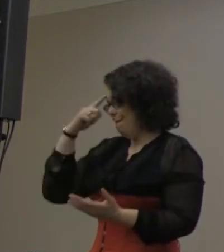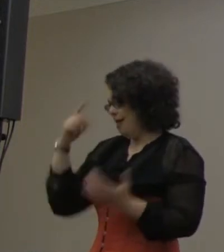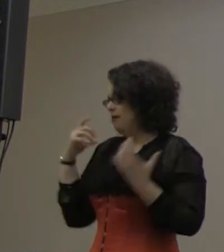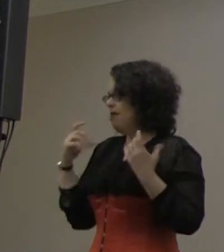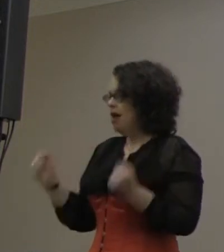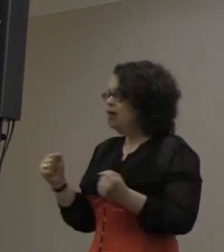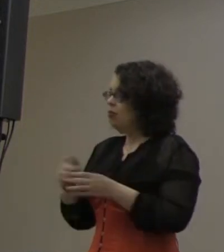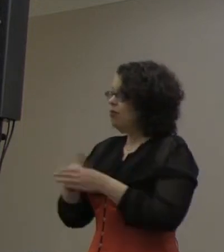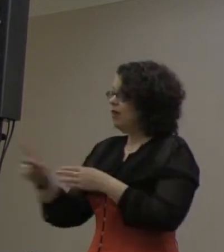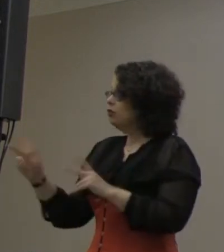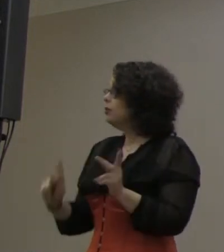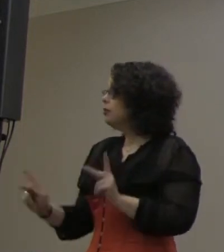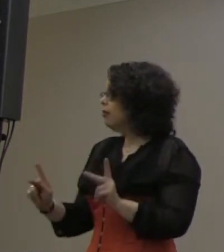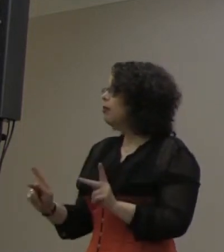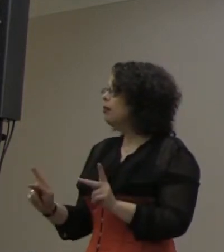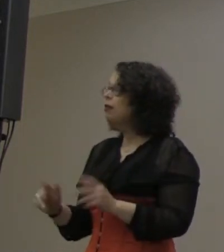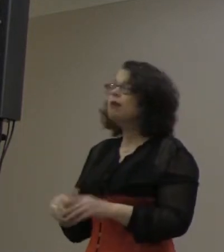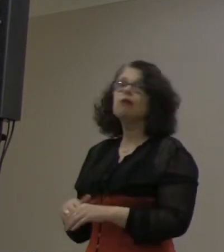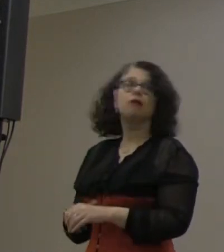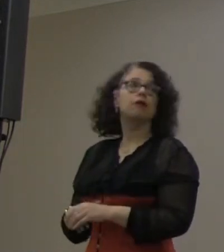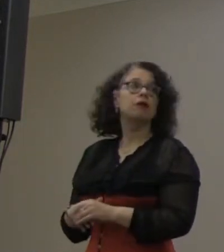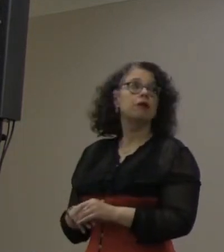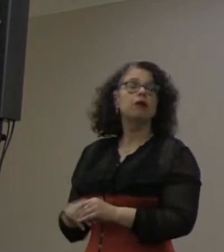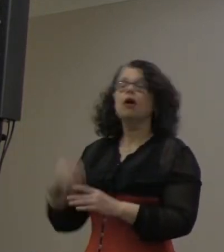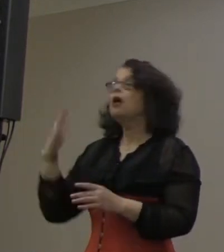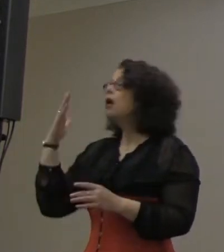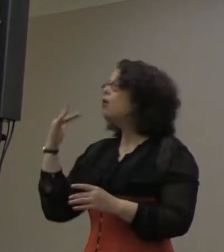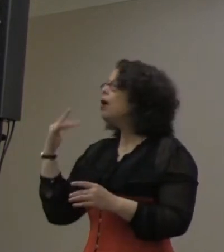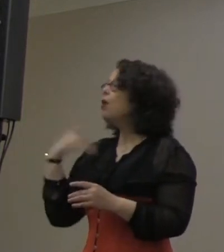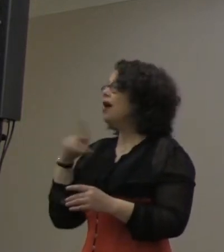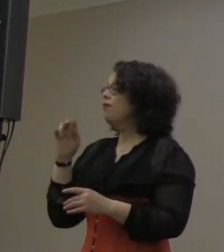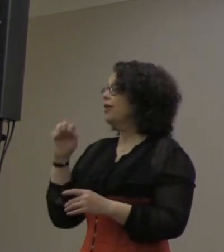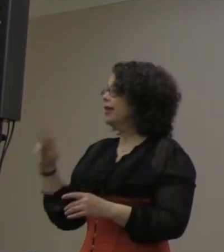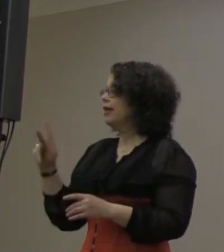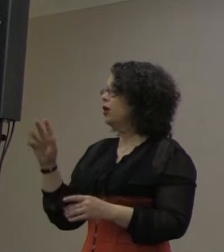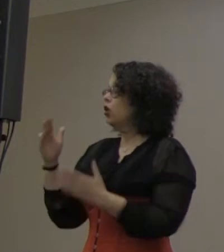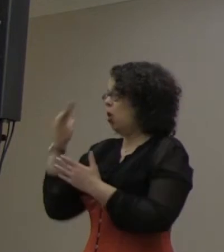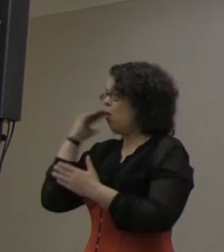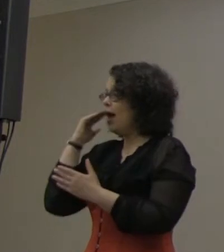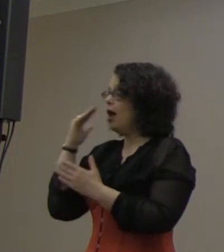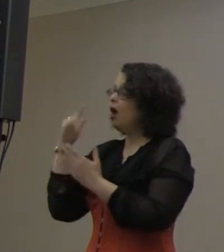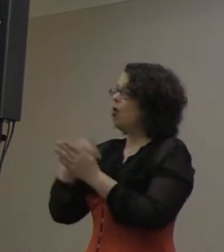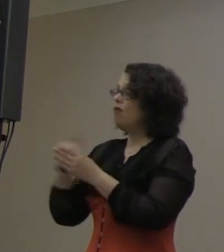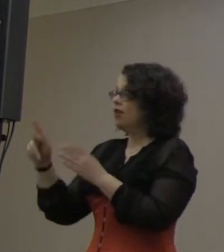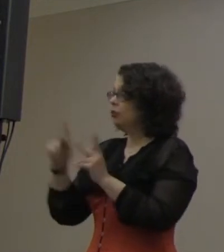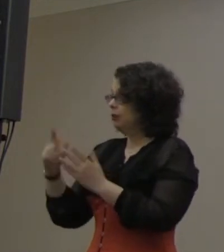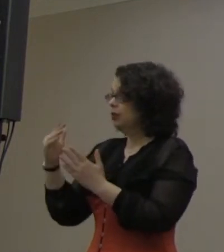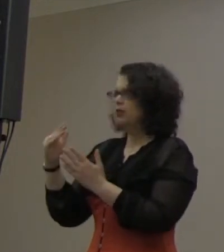health care professionals, and why we have the Kink Aware Professionals Directory.